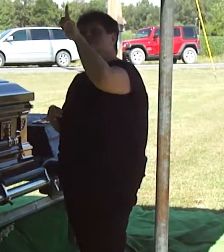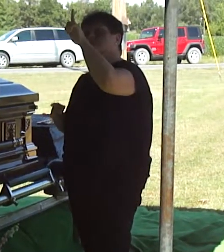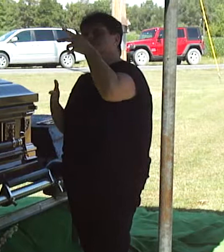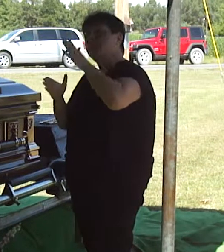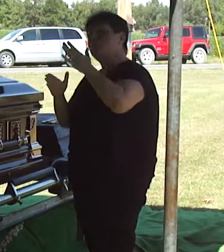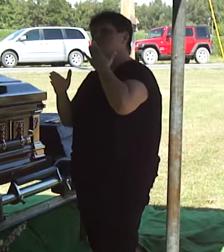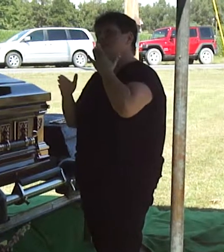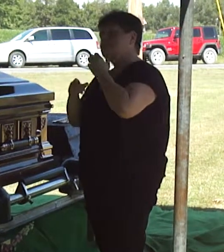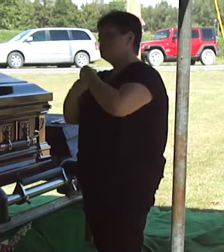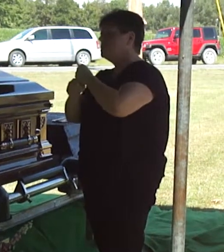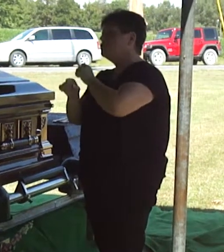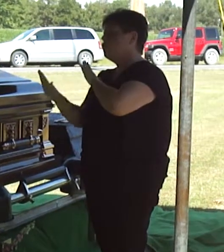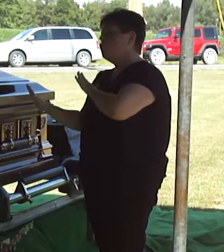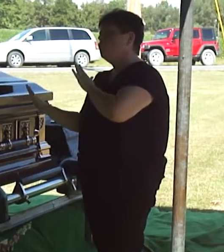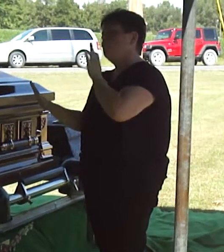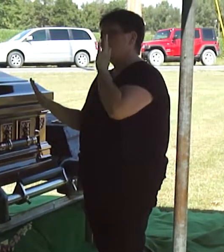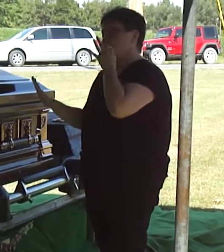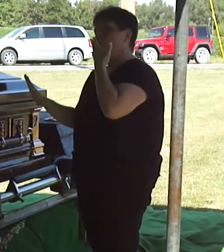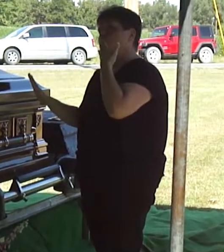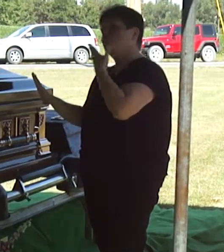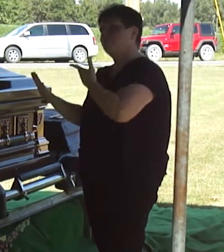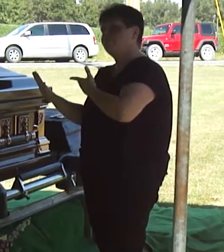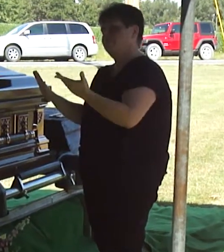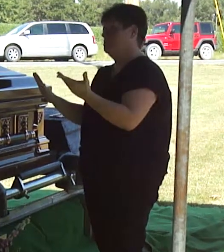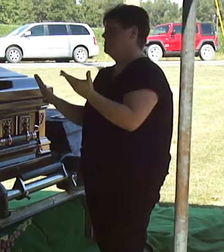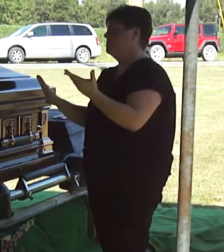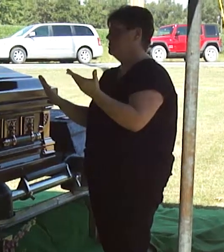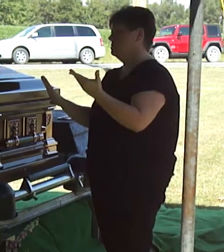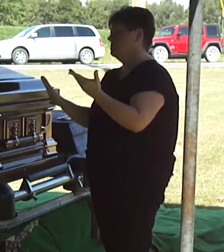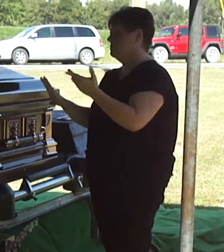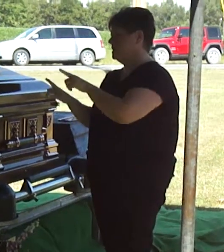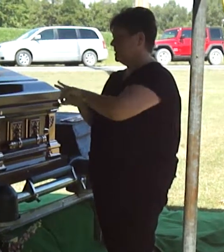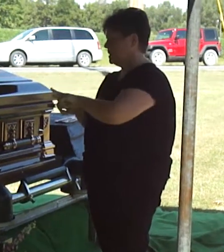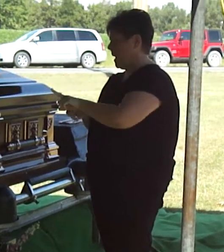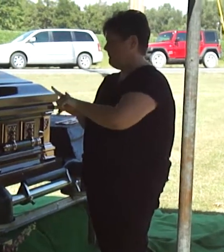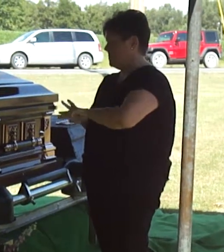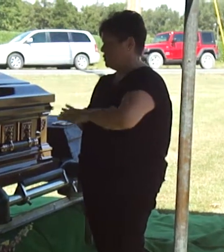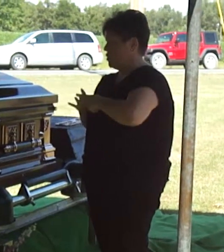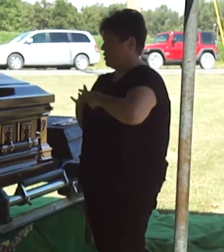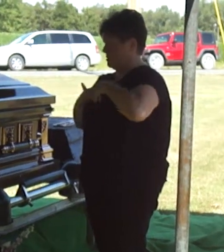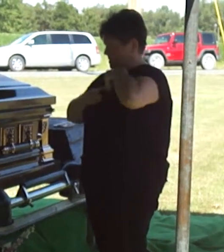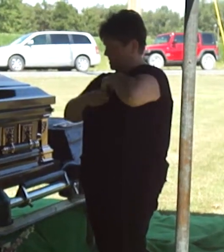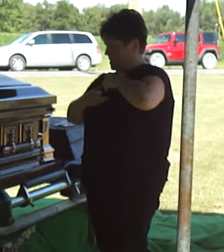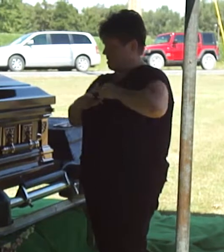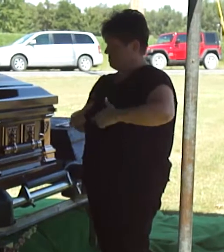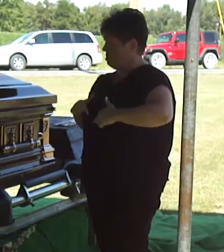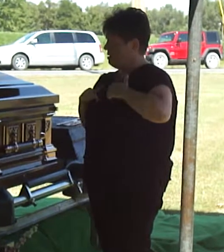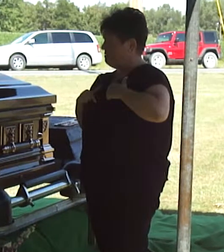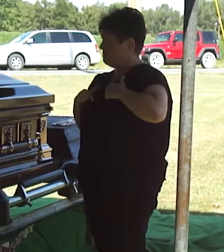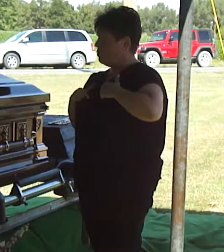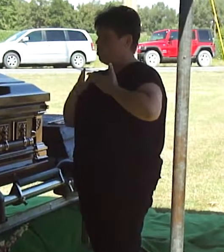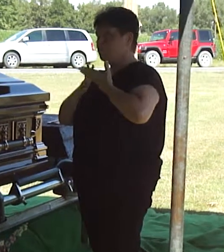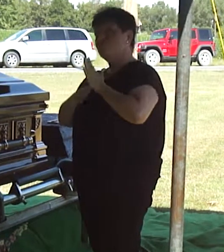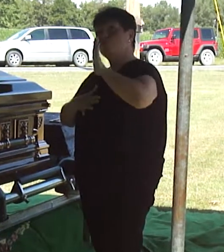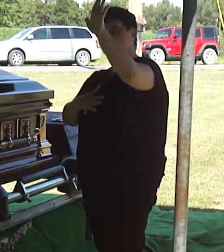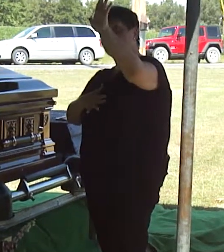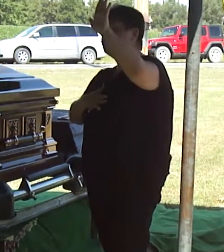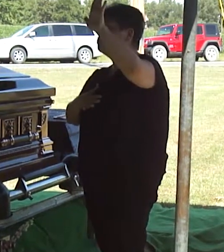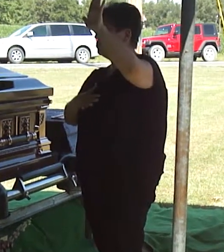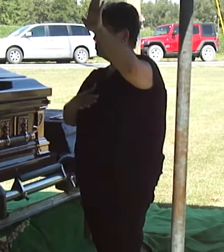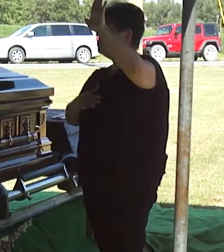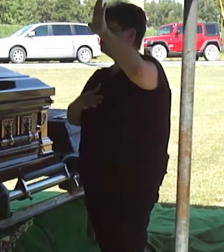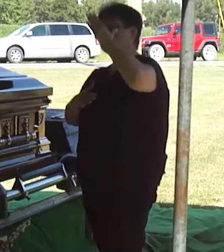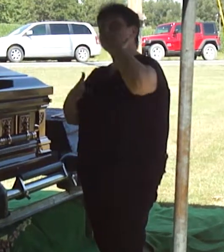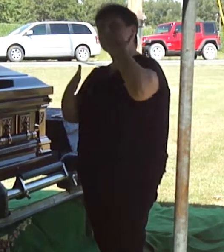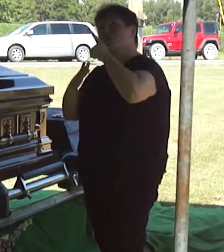we produce the fruits that she has begun in our lives through you, Lord.